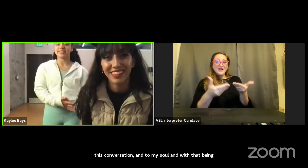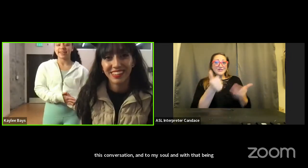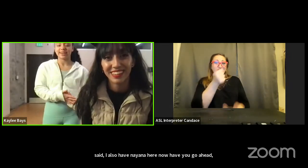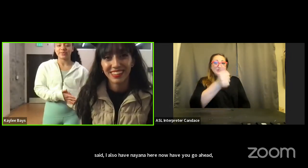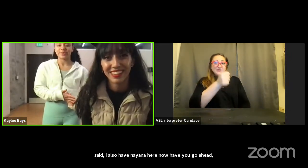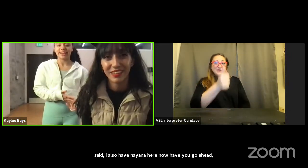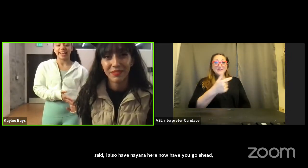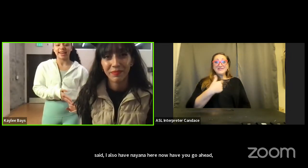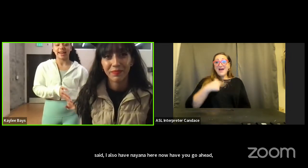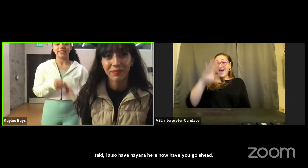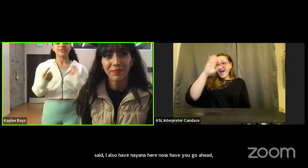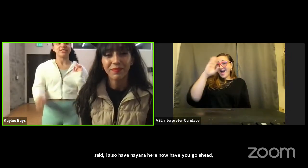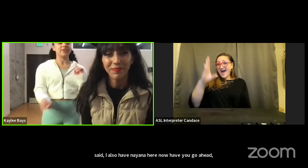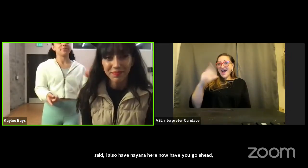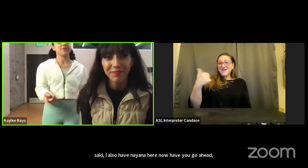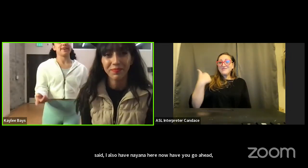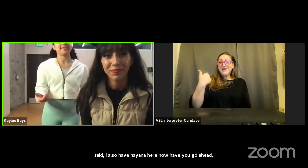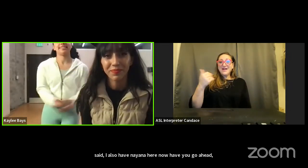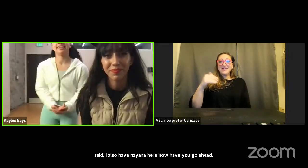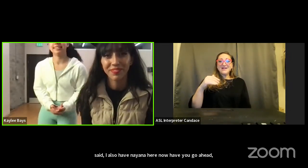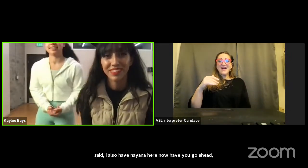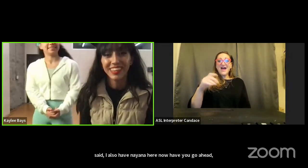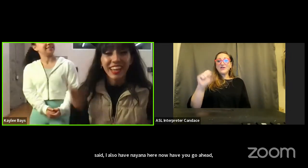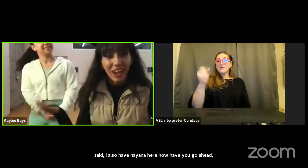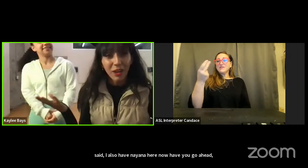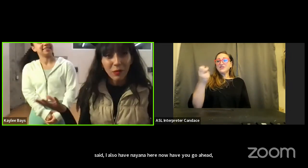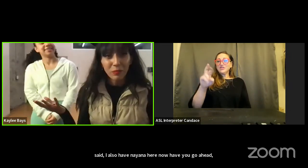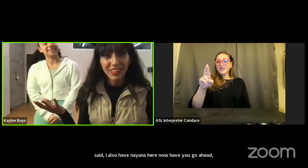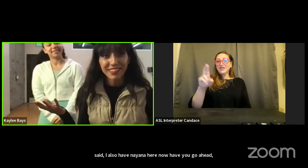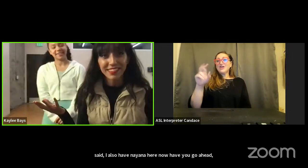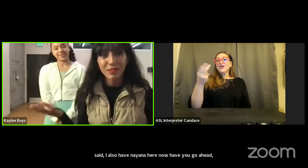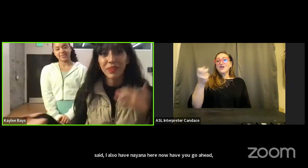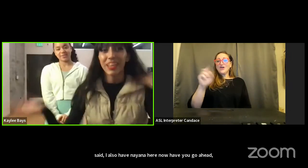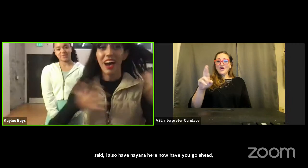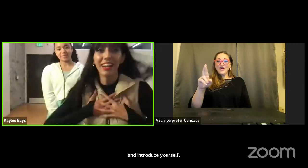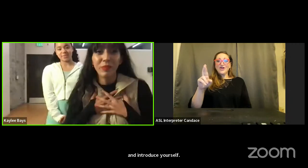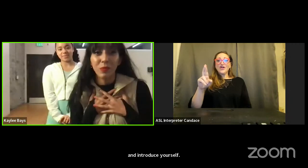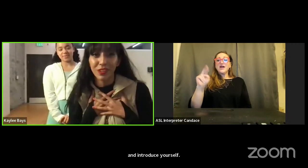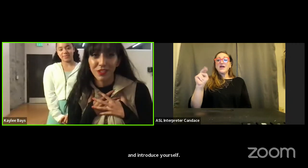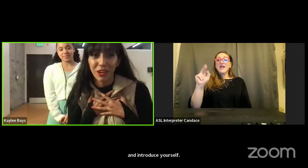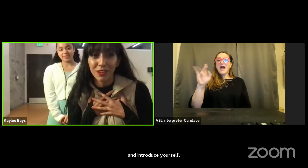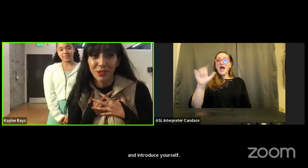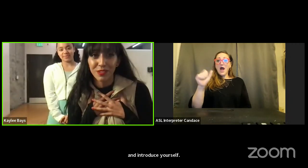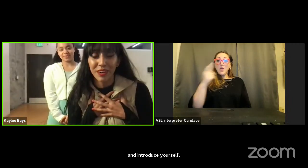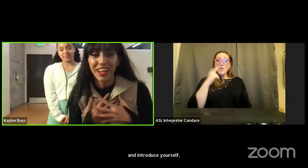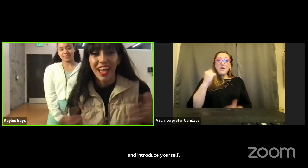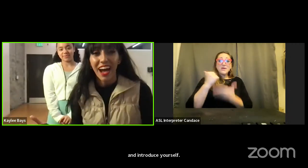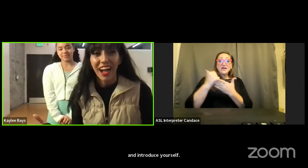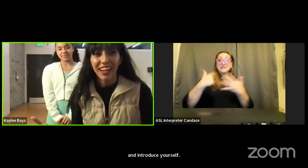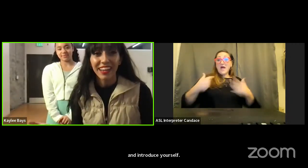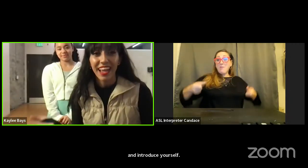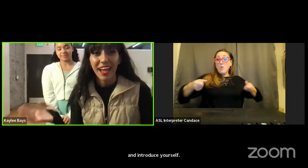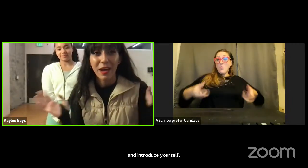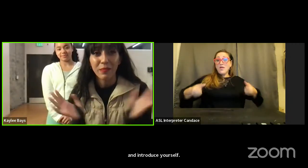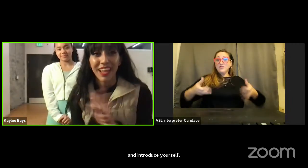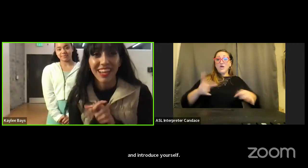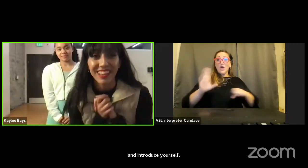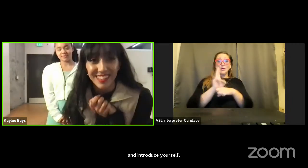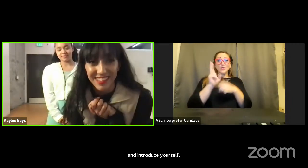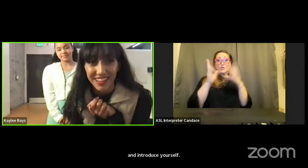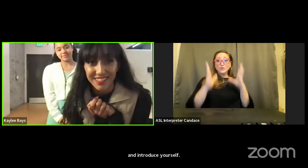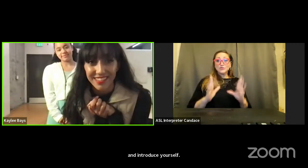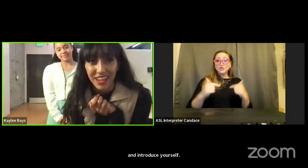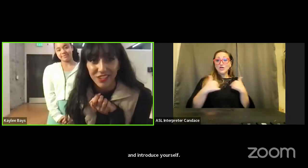my name is Nayana Marie, and I use she, her pronouns. Nayana will be assisting me. I am a wheelchair user. I am